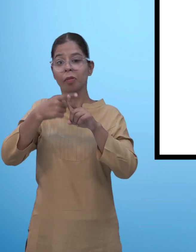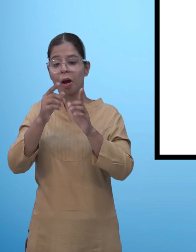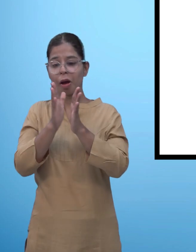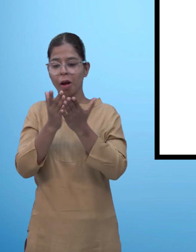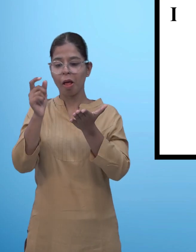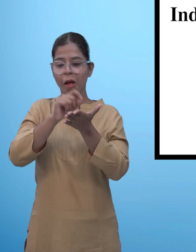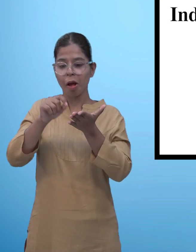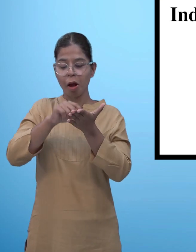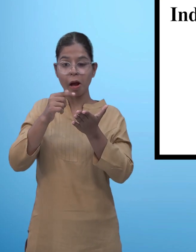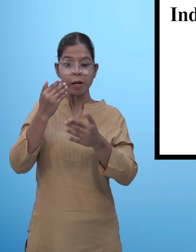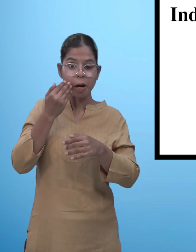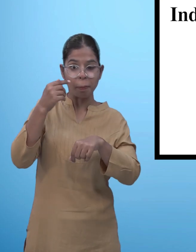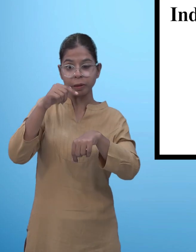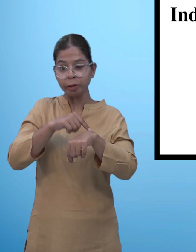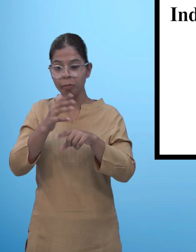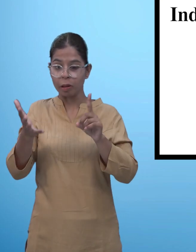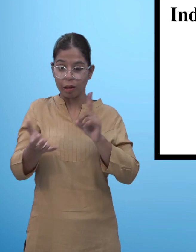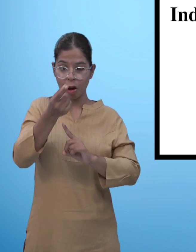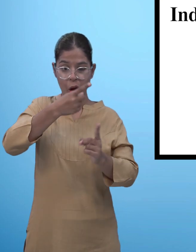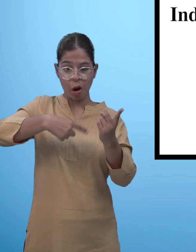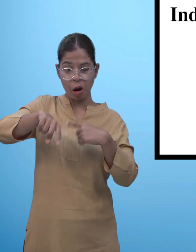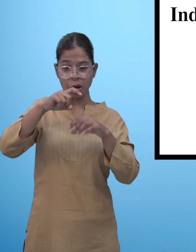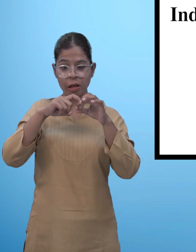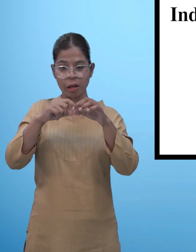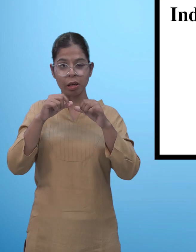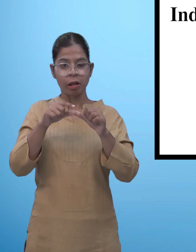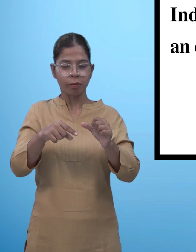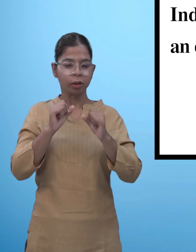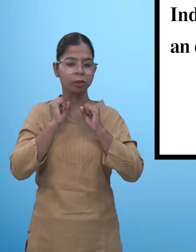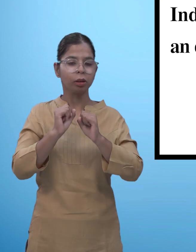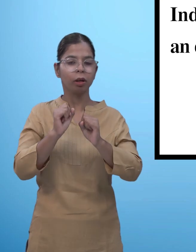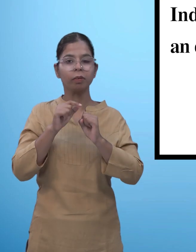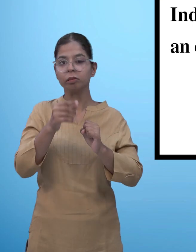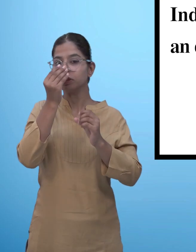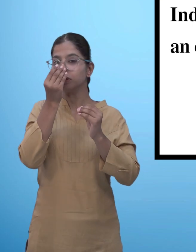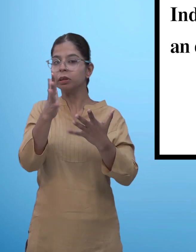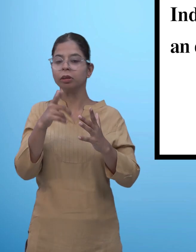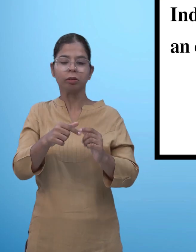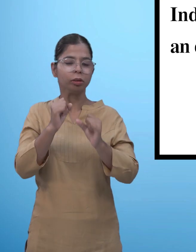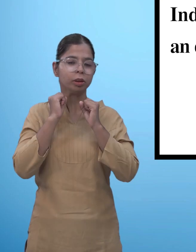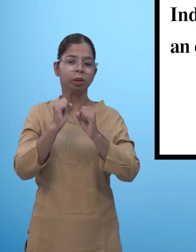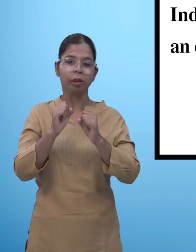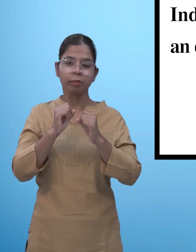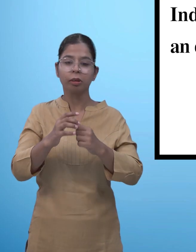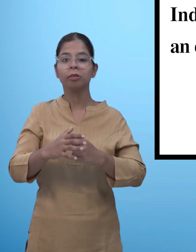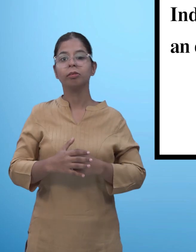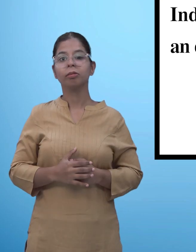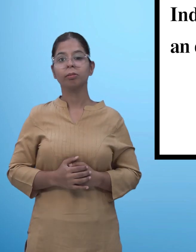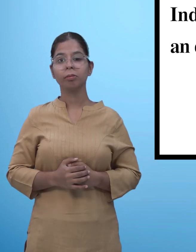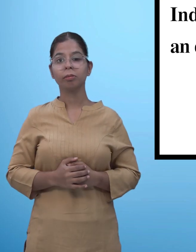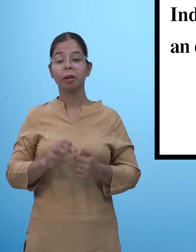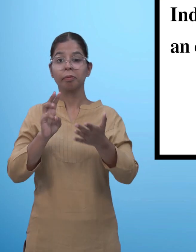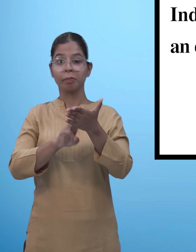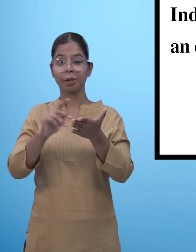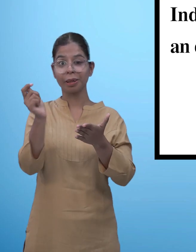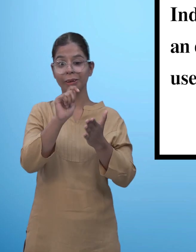Because ancient Indian texts are difficult to date, this is not an easy question to answer.